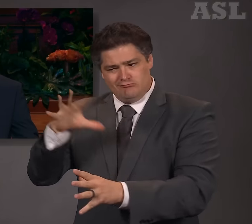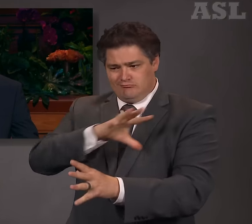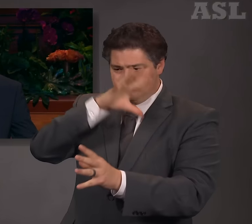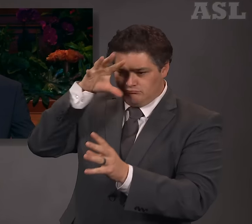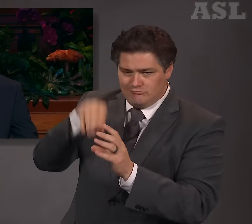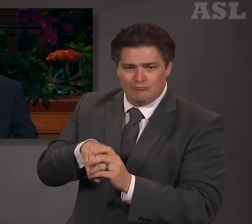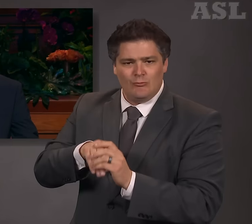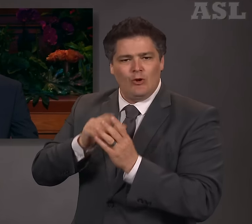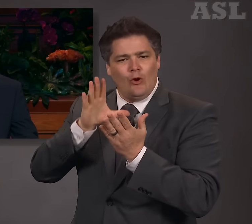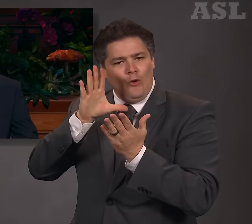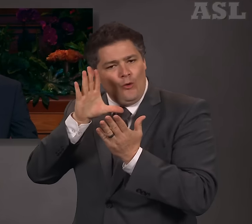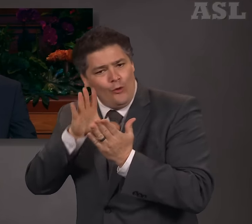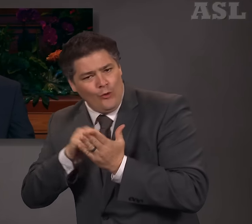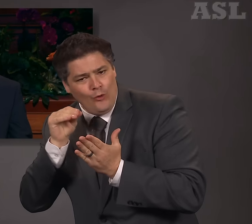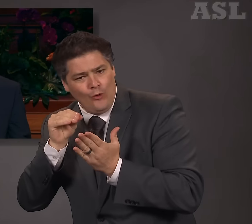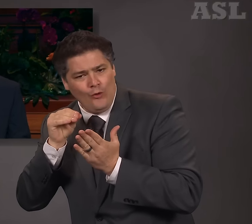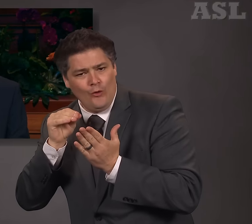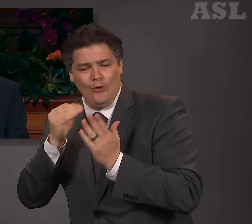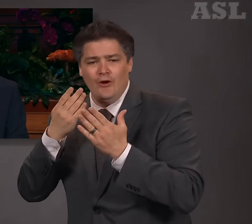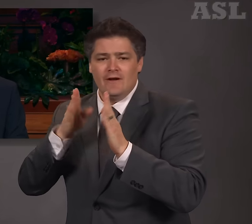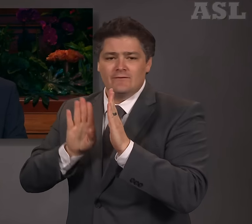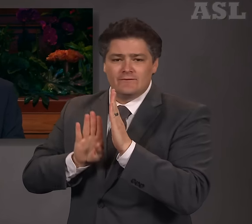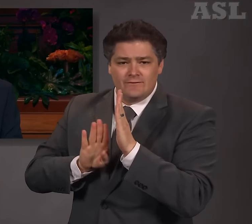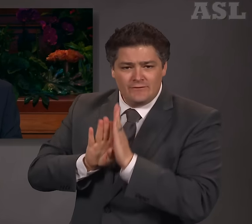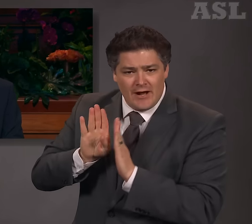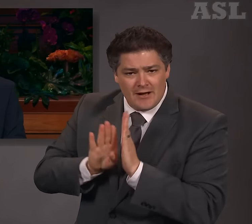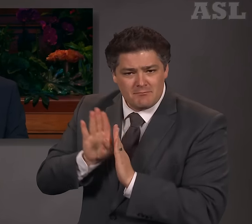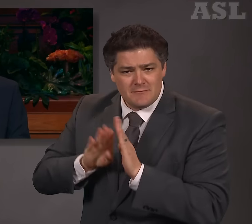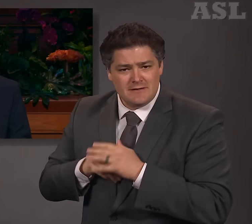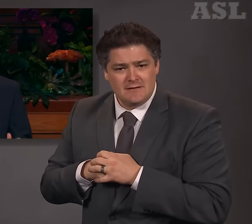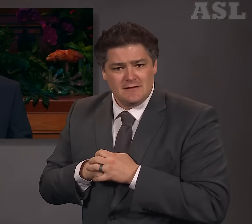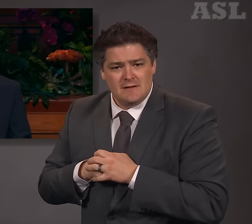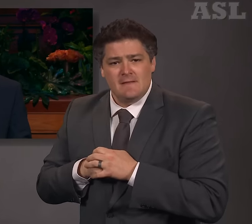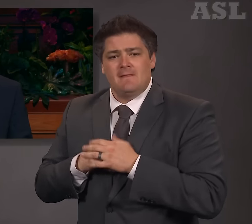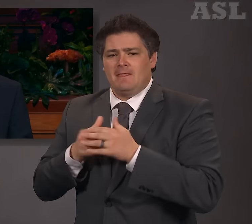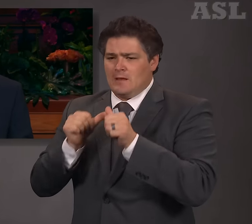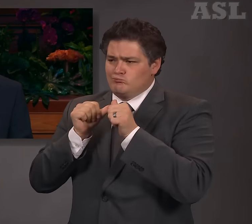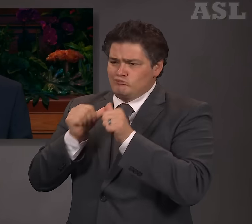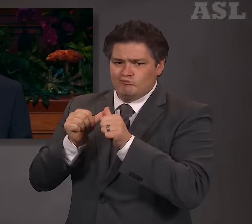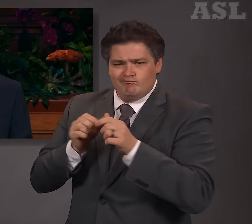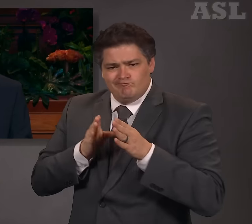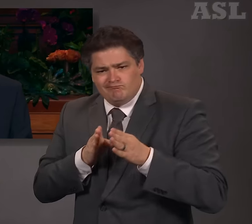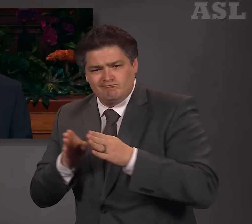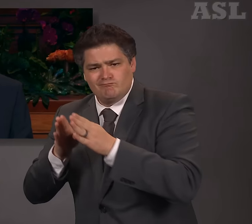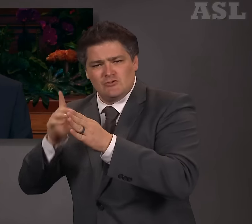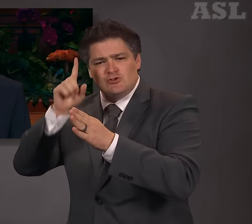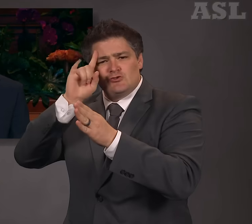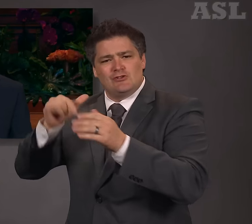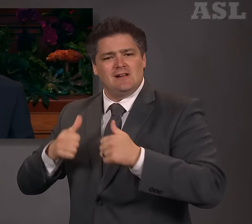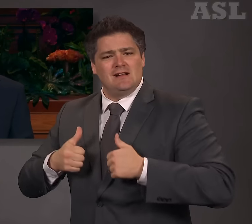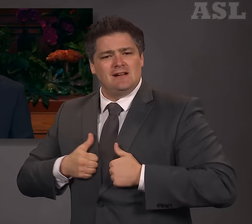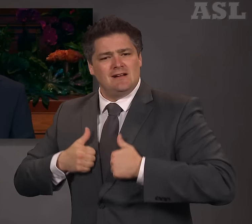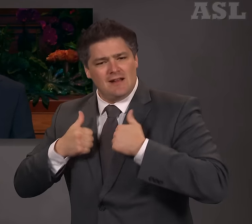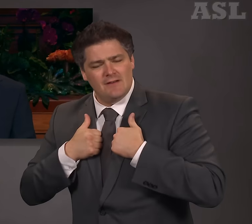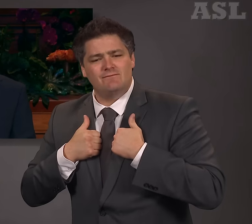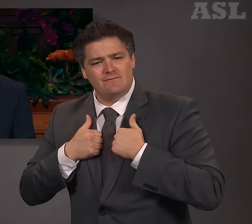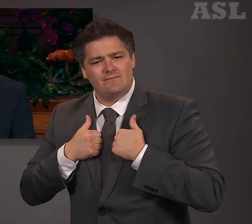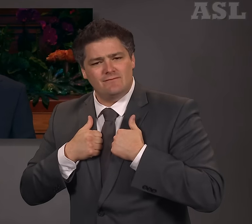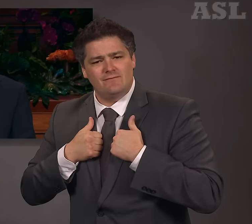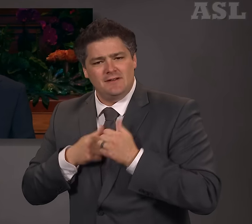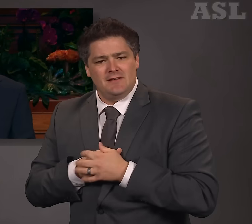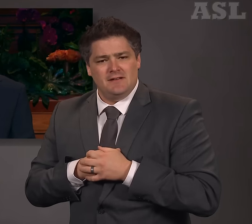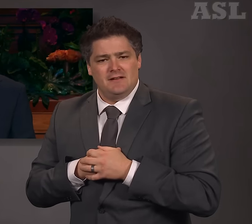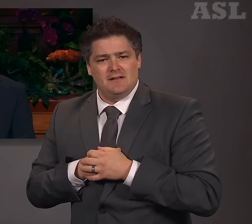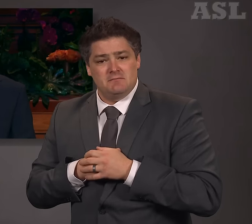happens. Heavenly Father's plan for all of us is about learning, developing, and progressing